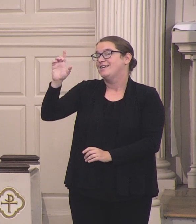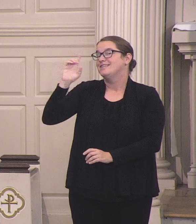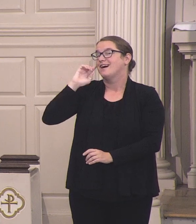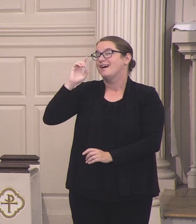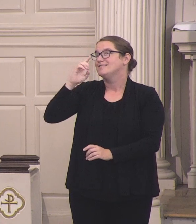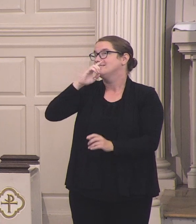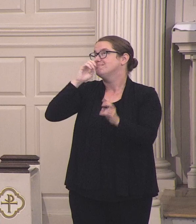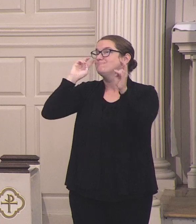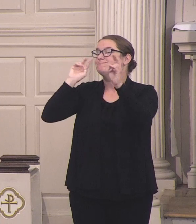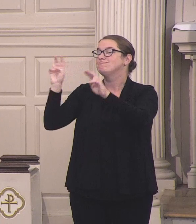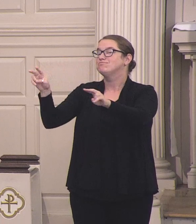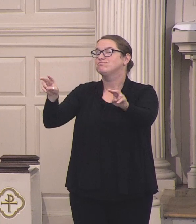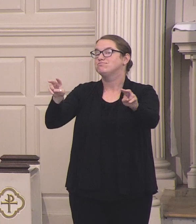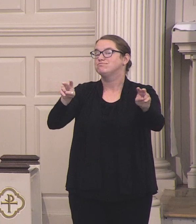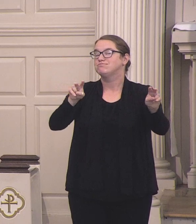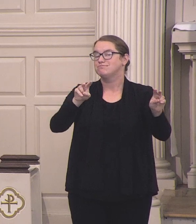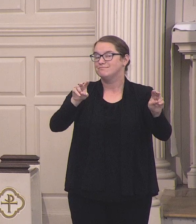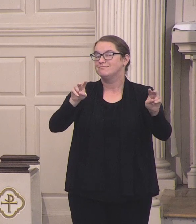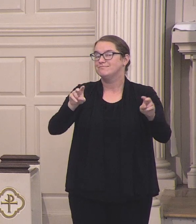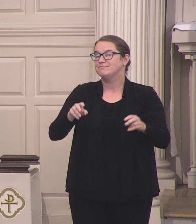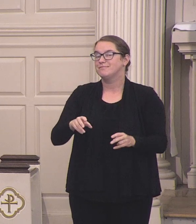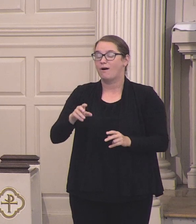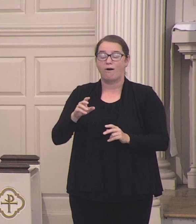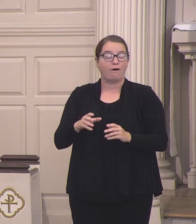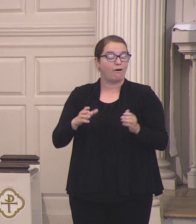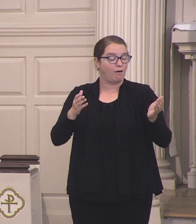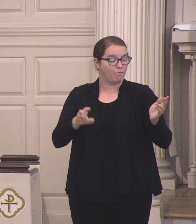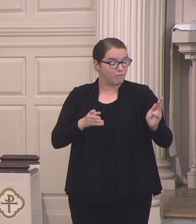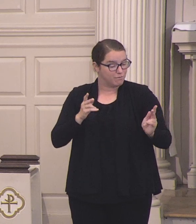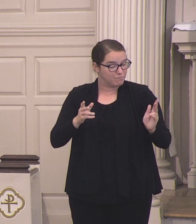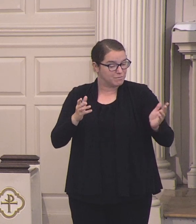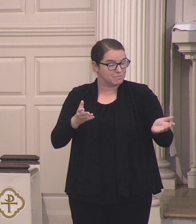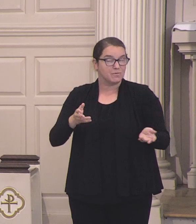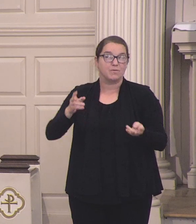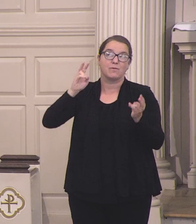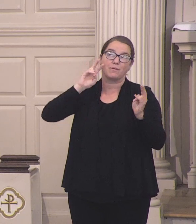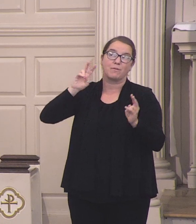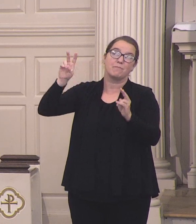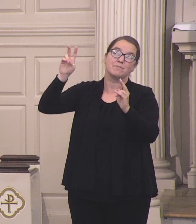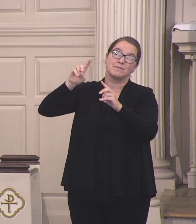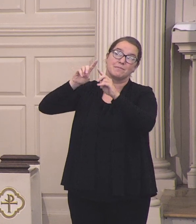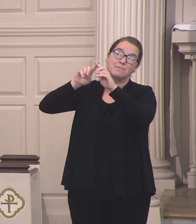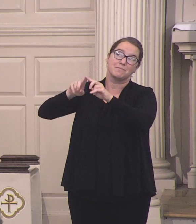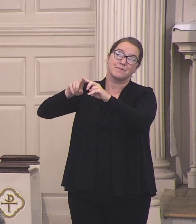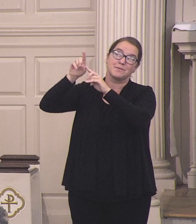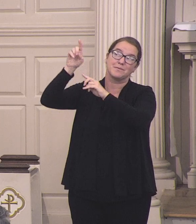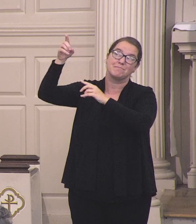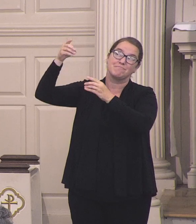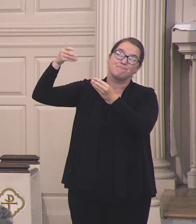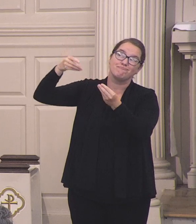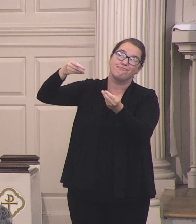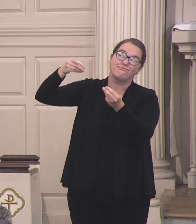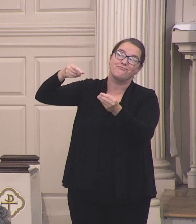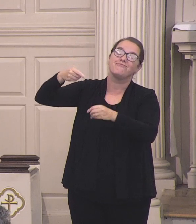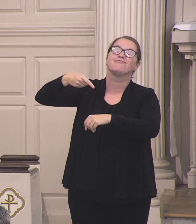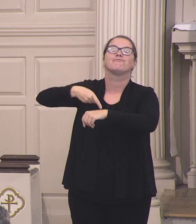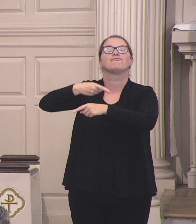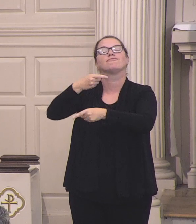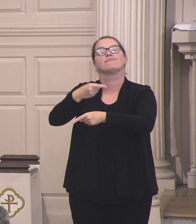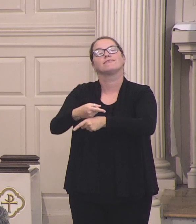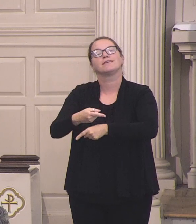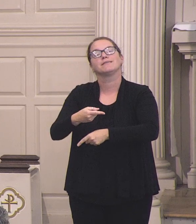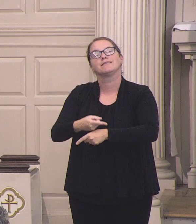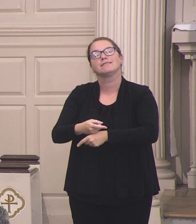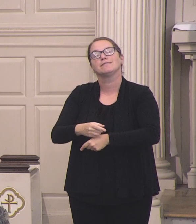you, and you give them their food in due season. You